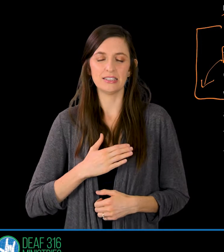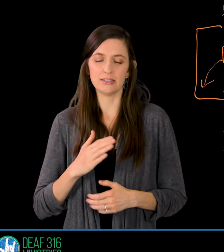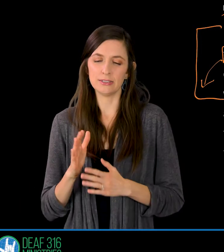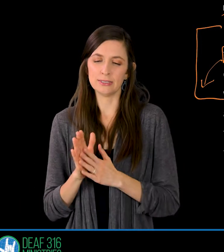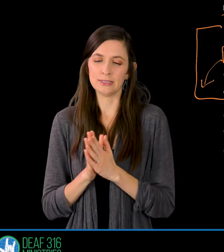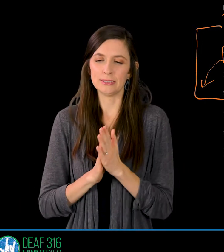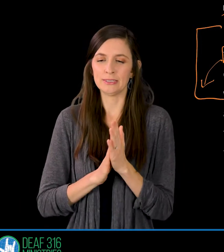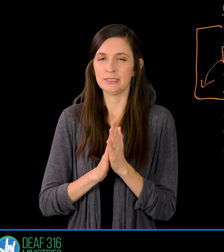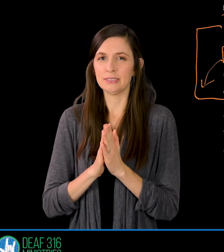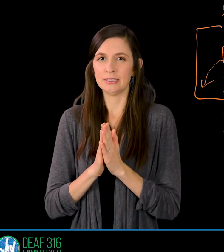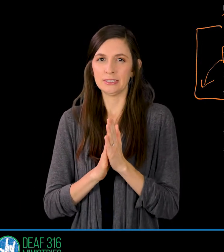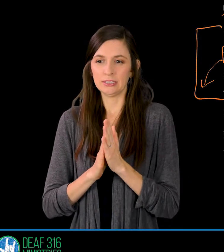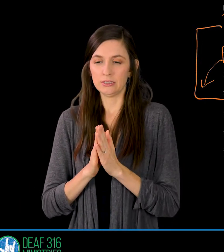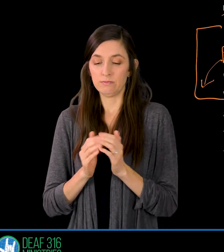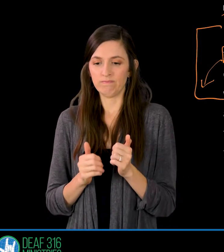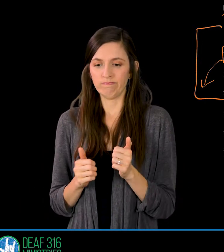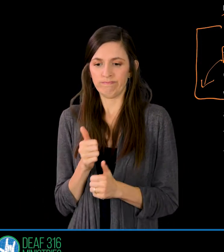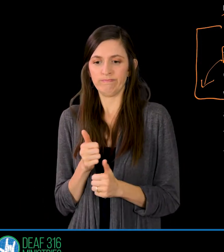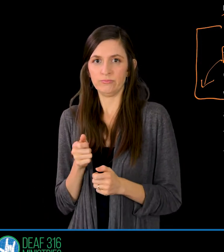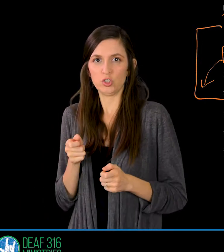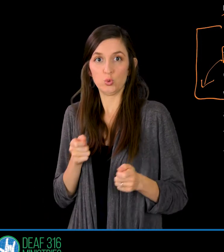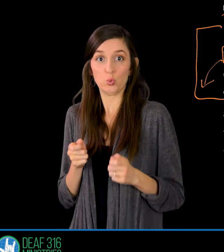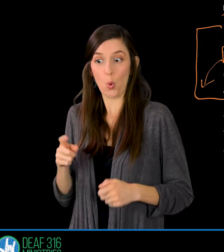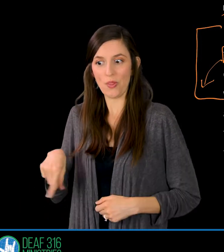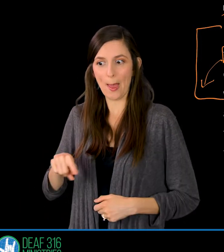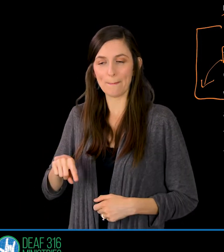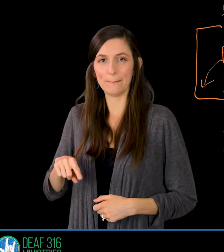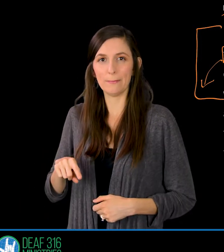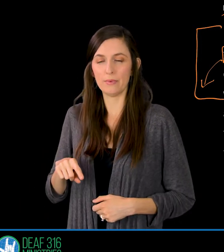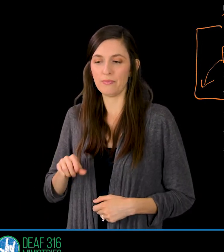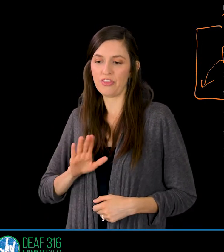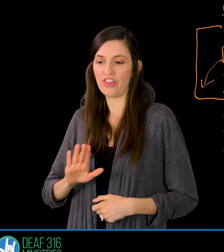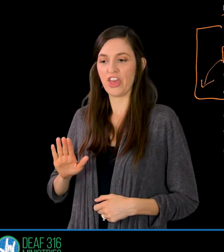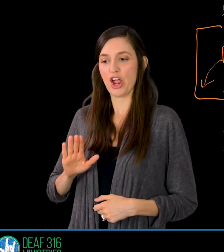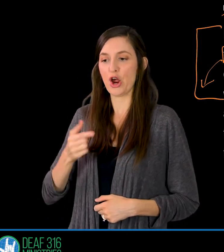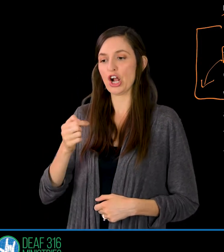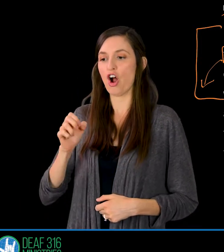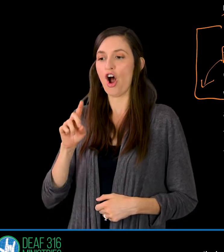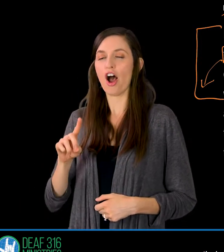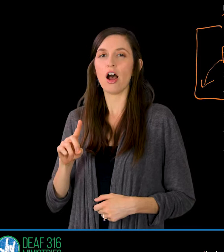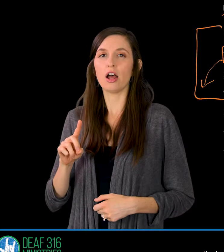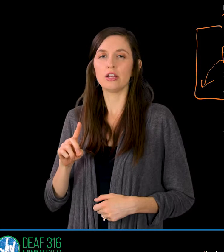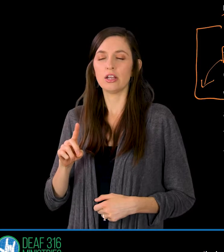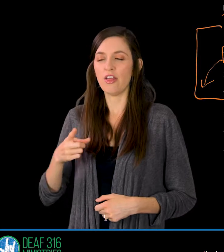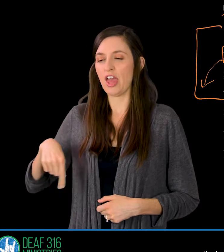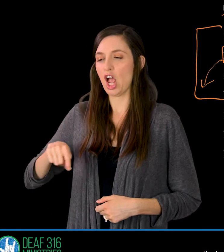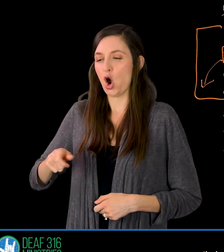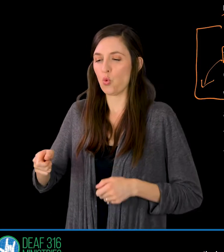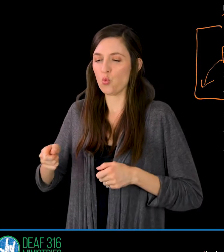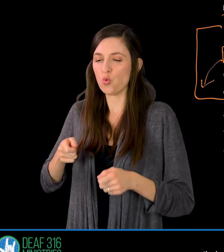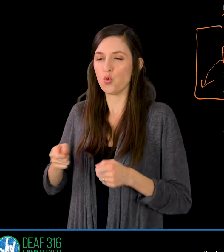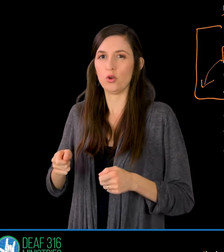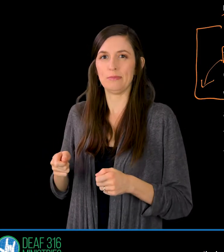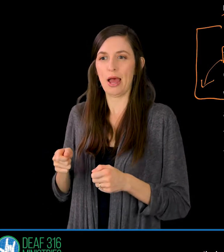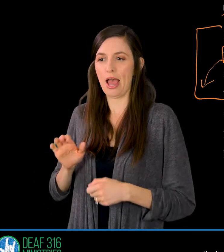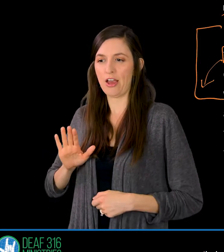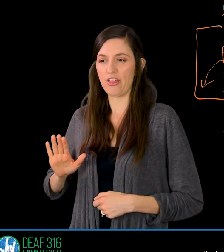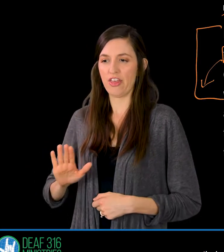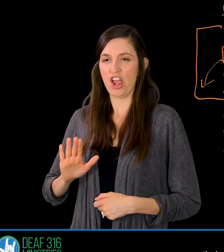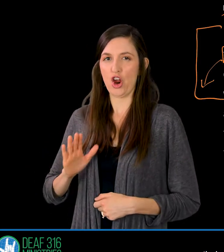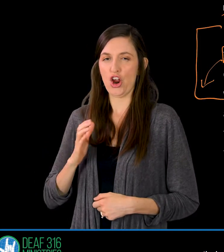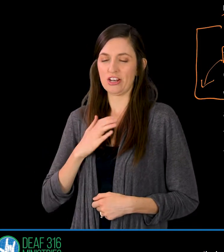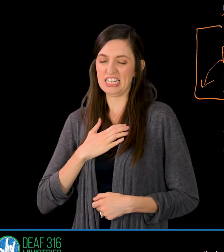their appetites are their absolute authority their God they are